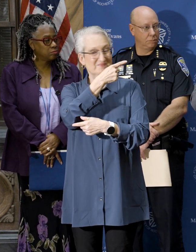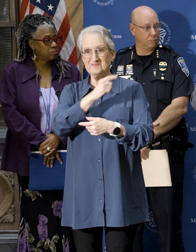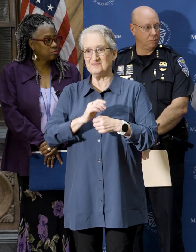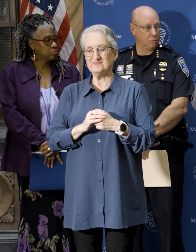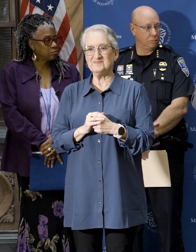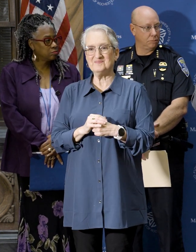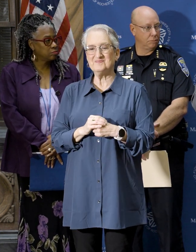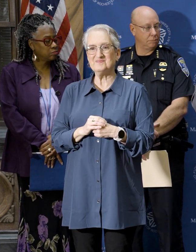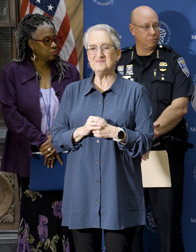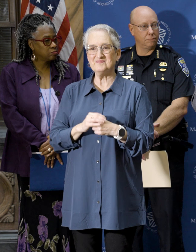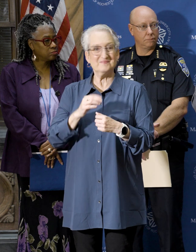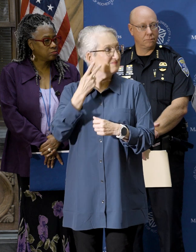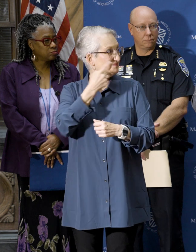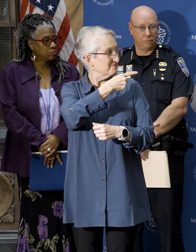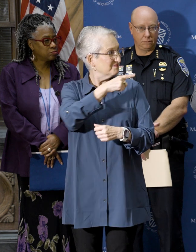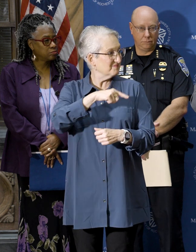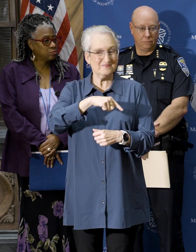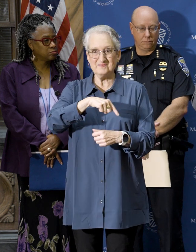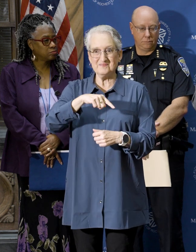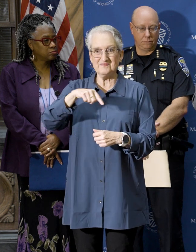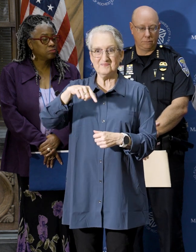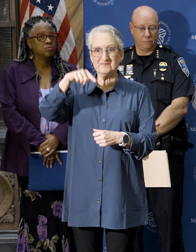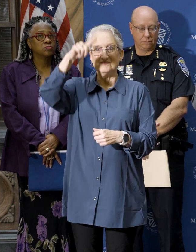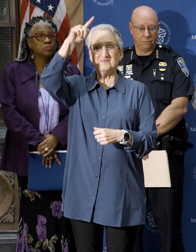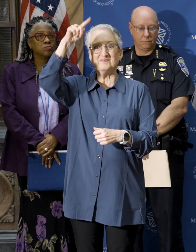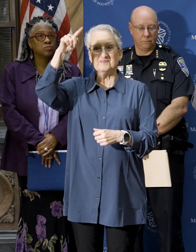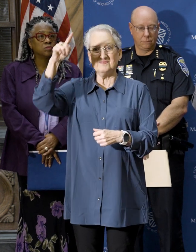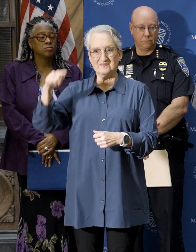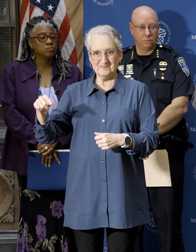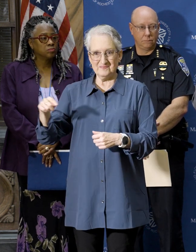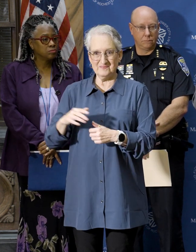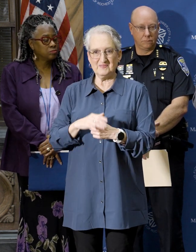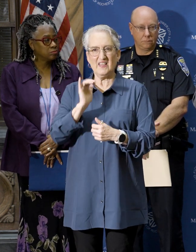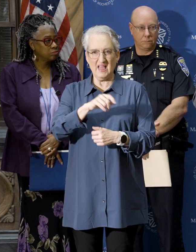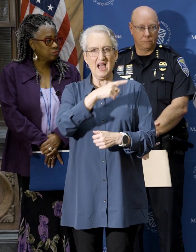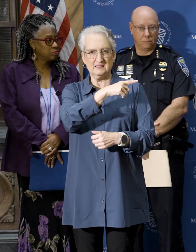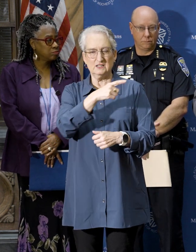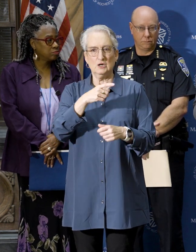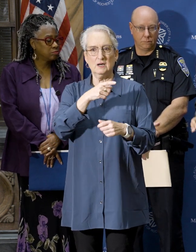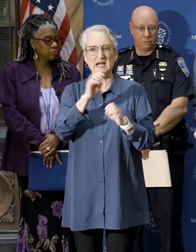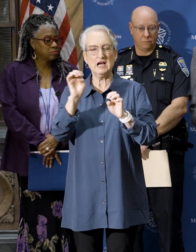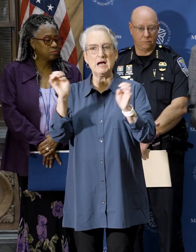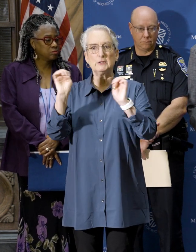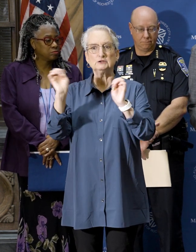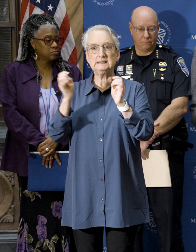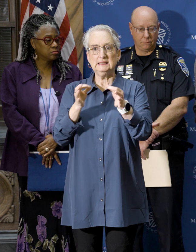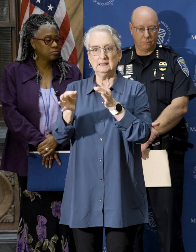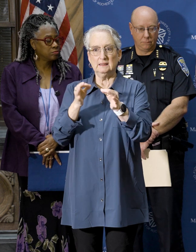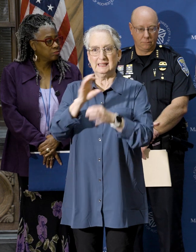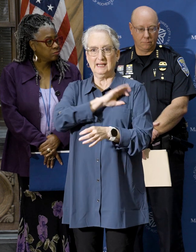Mike, our director of emergency ECD, it shows you where we are